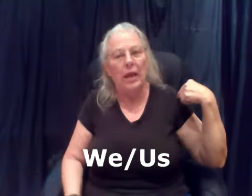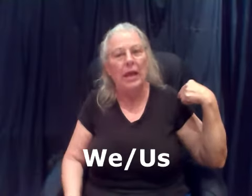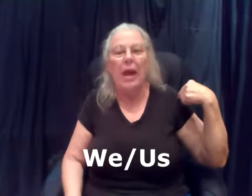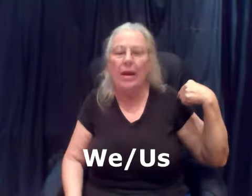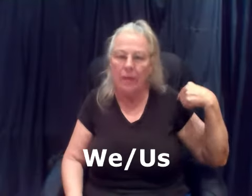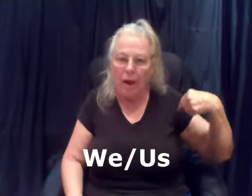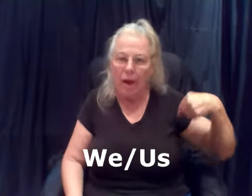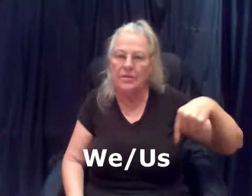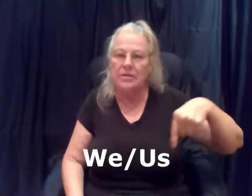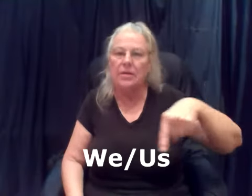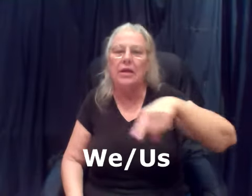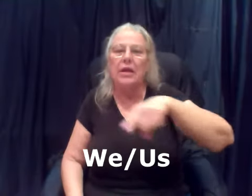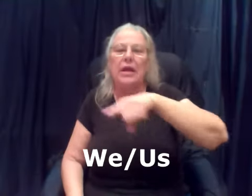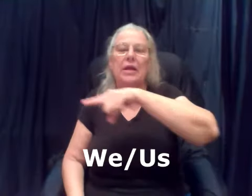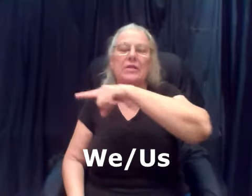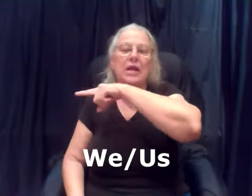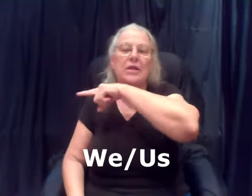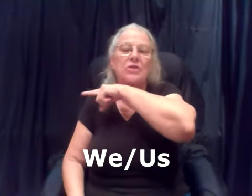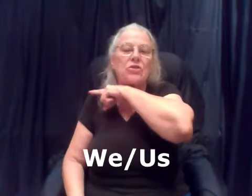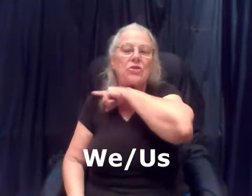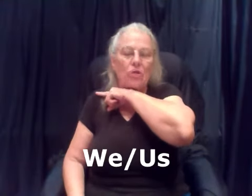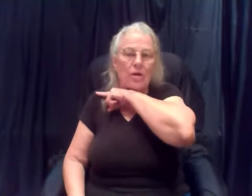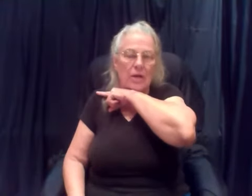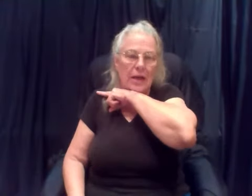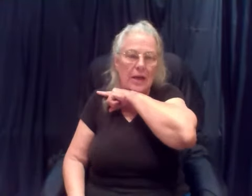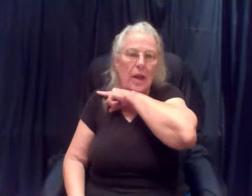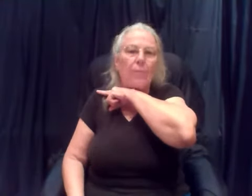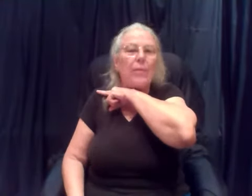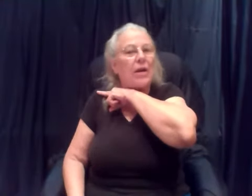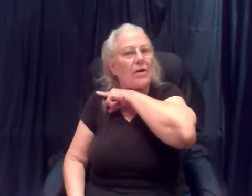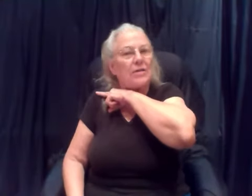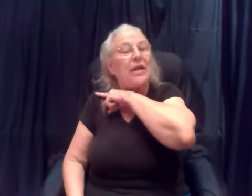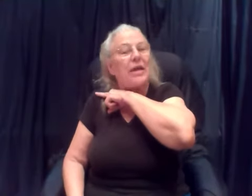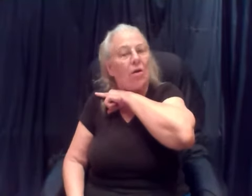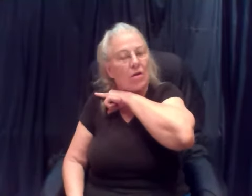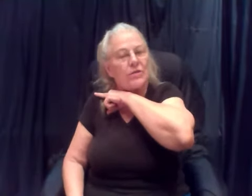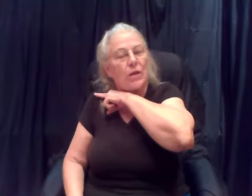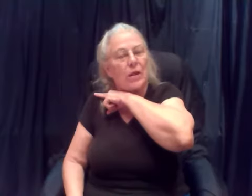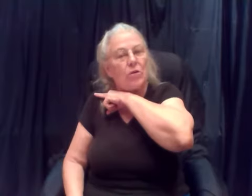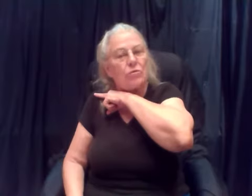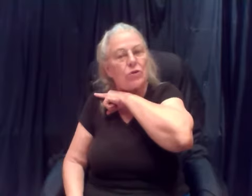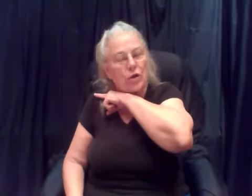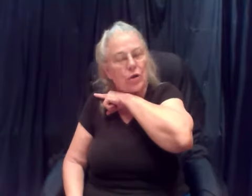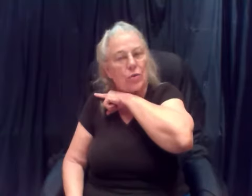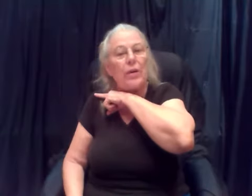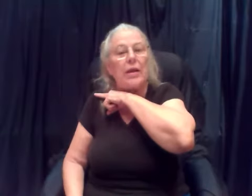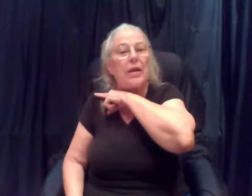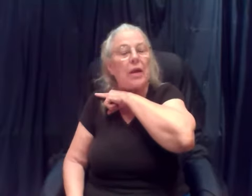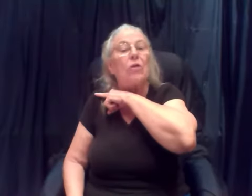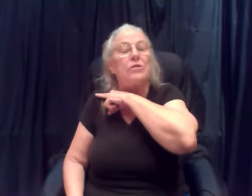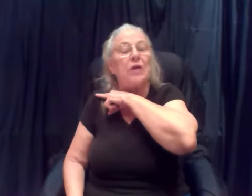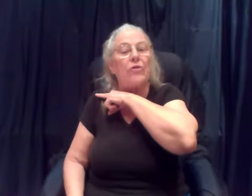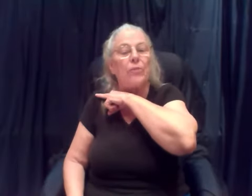and us, it is a circling because it also includes you, but it includes other